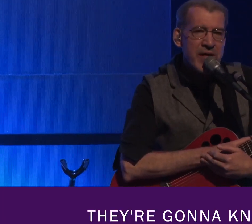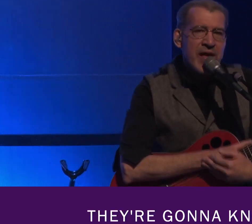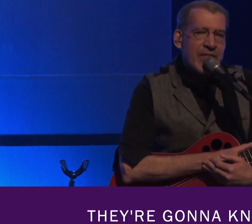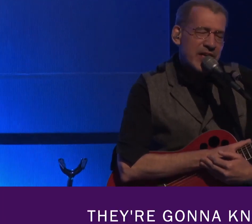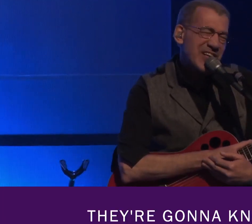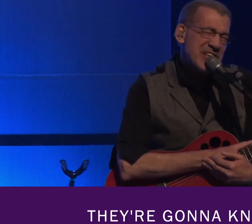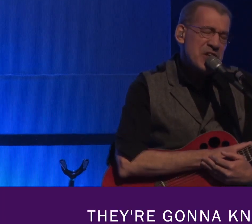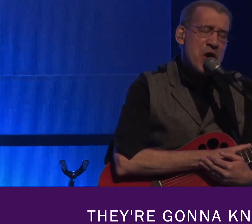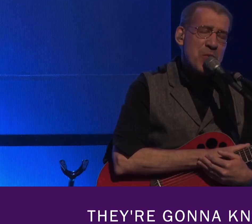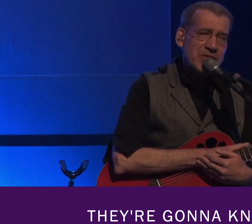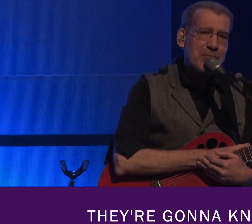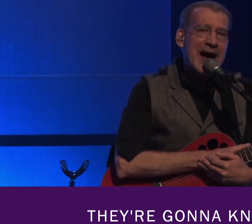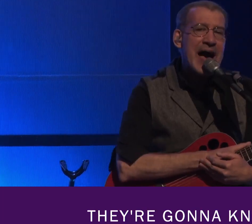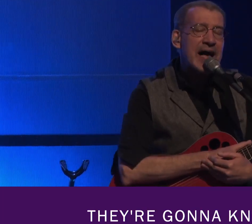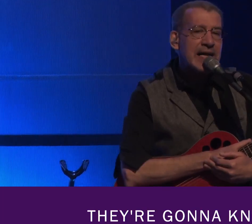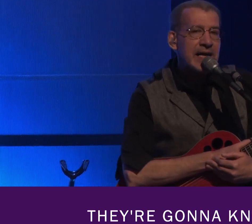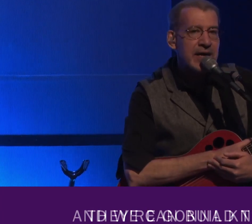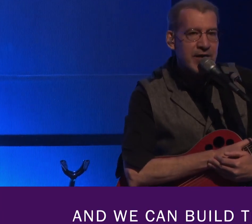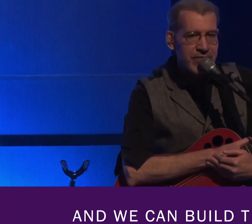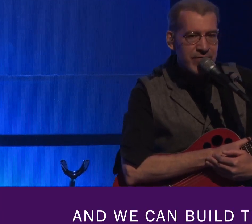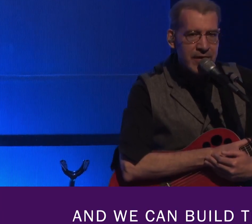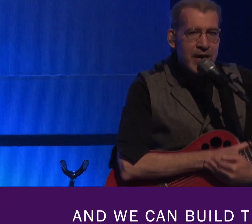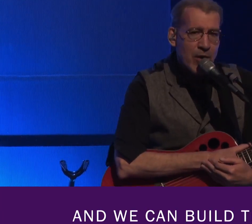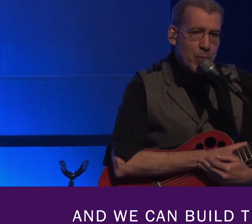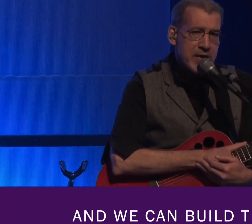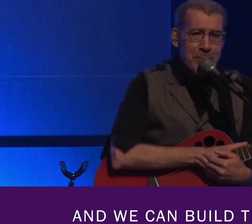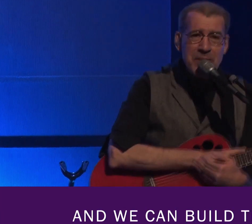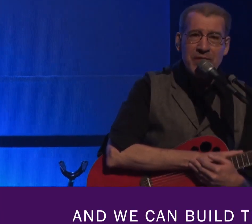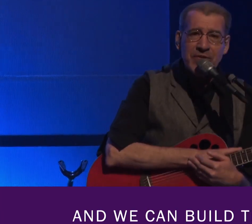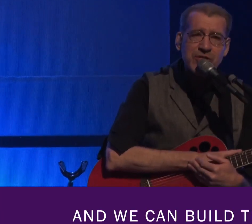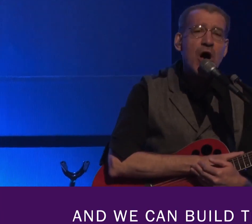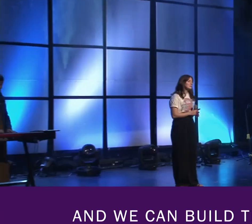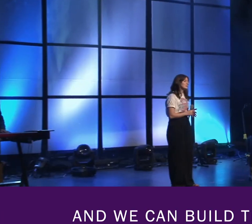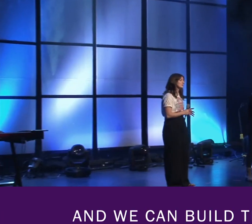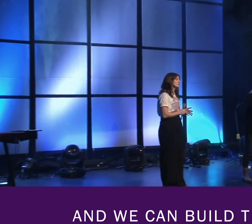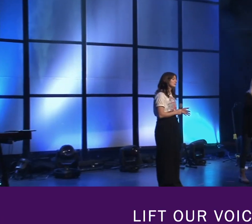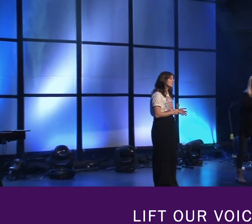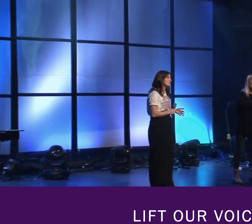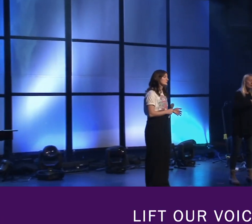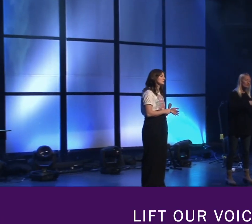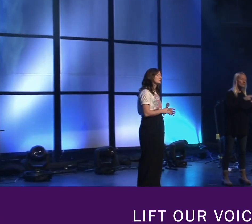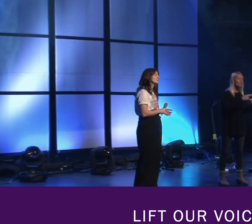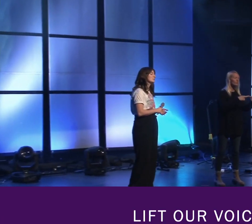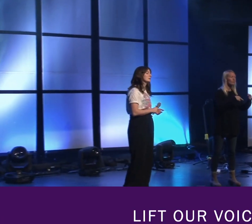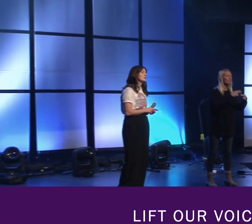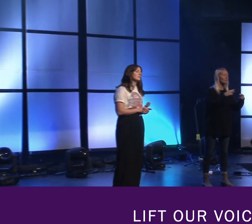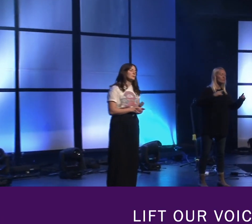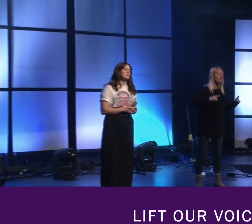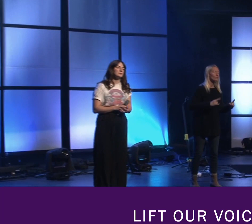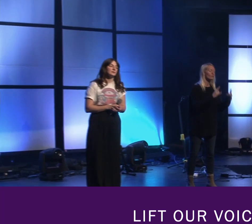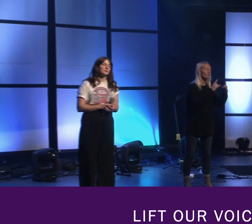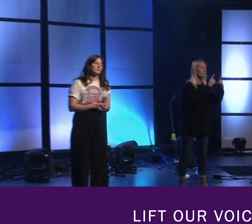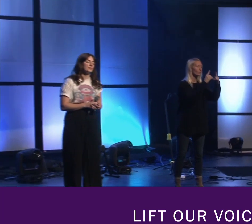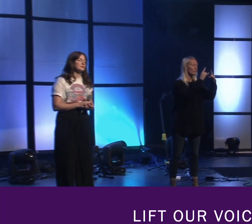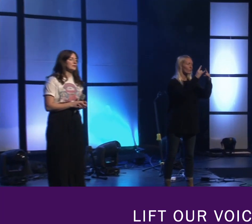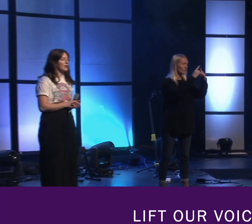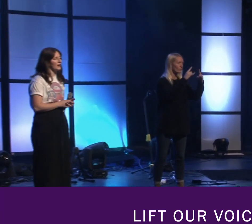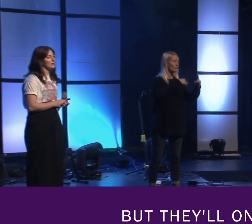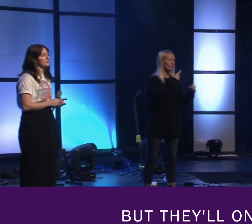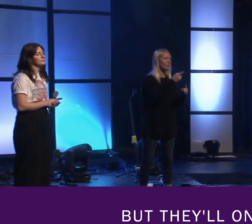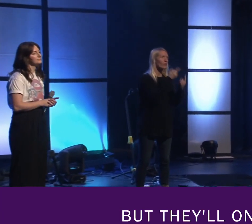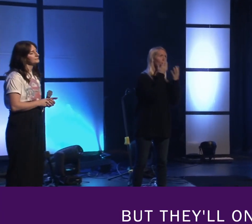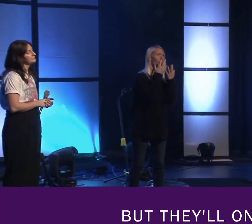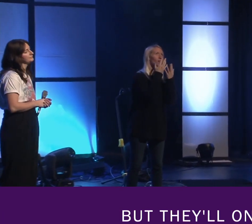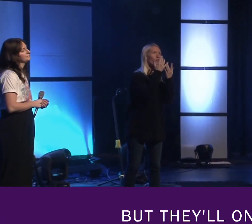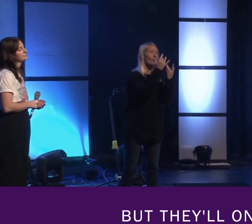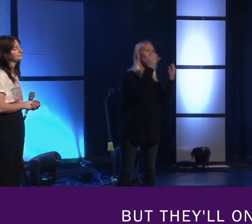Oh, they're gonna know us by our love. We could build the tallest steeples, lift our voices to the